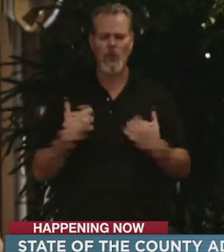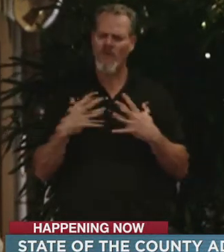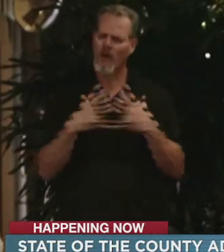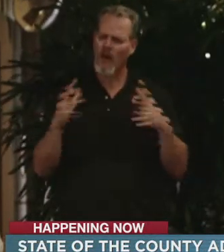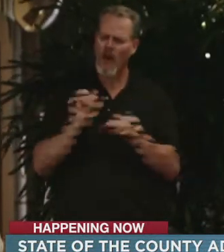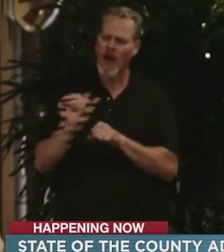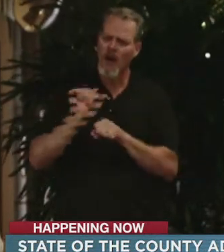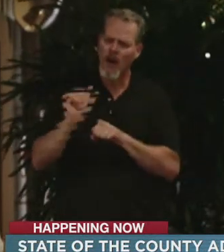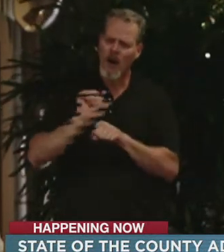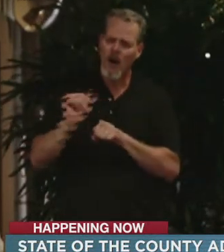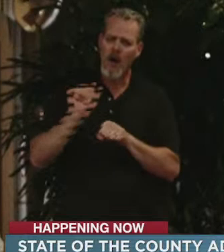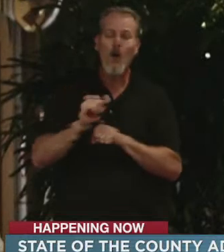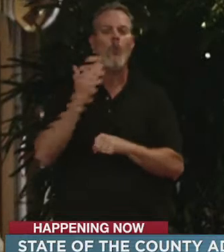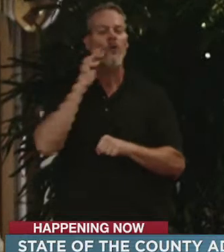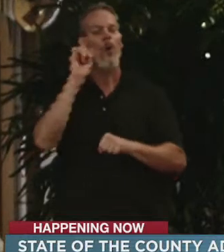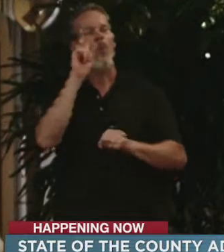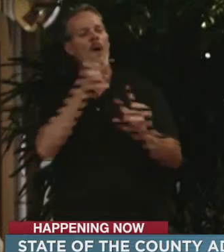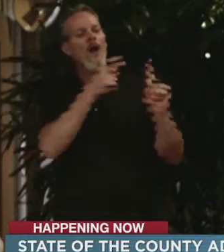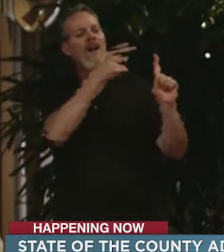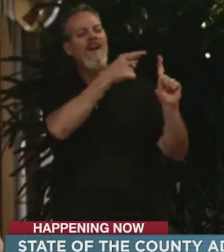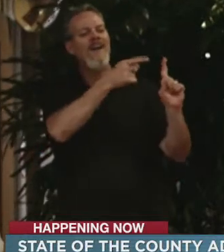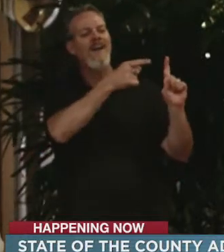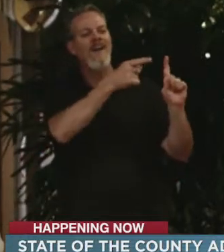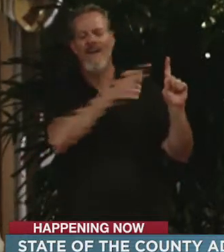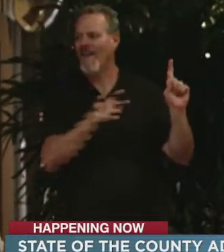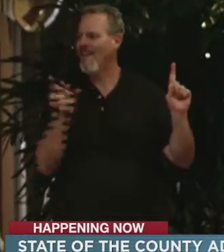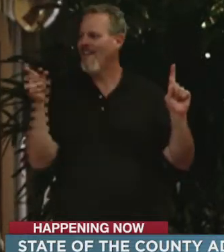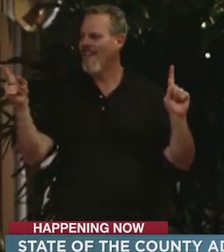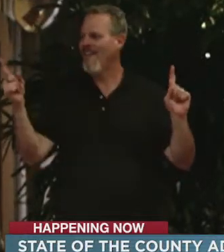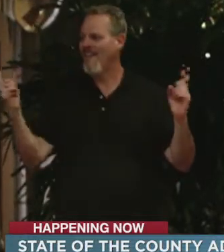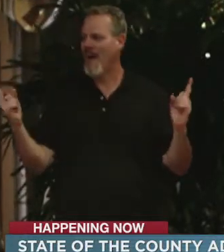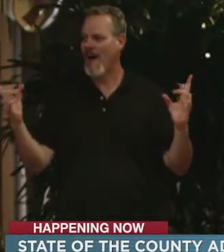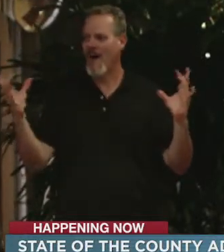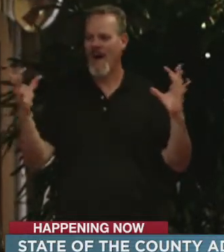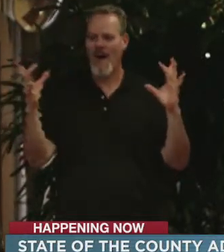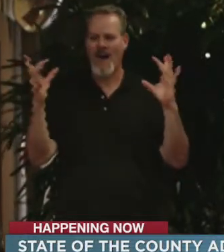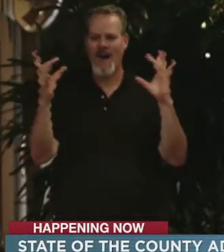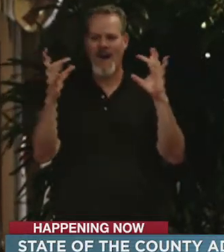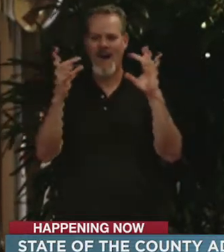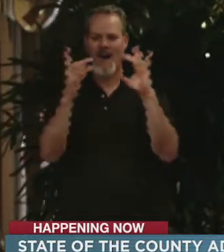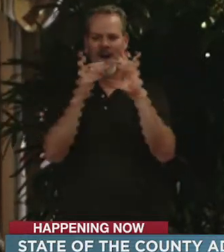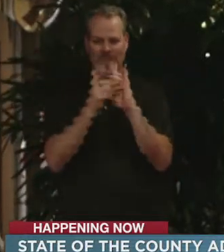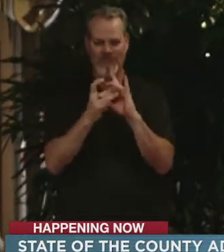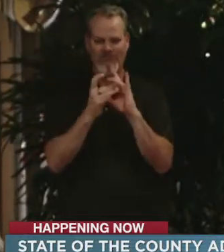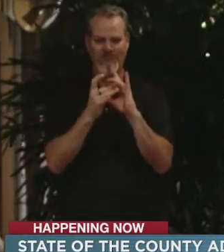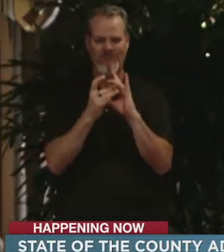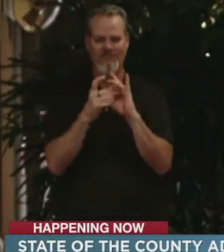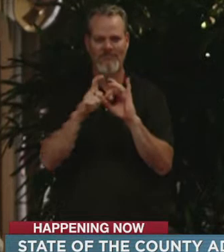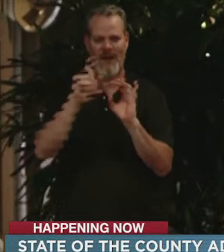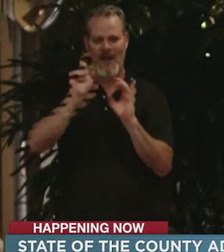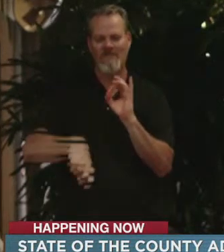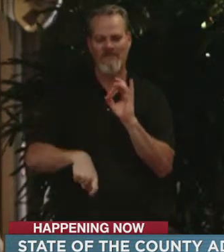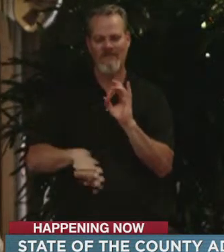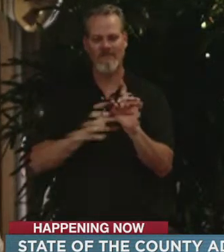do. Where we need to be is over here. Where we are is right here. But the trajectory is in the right